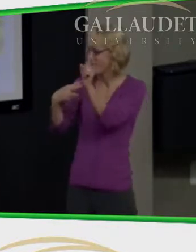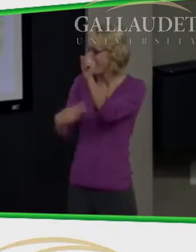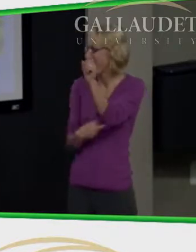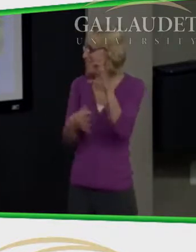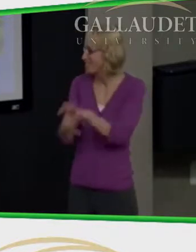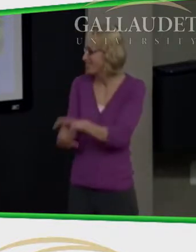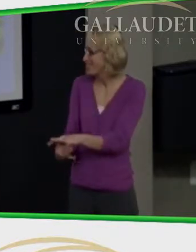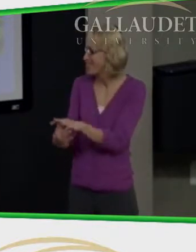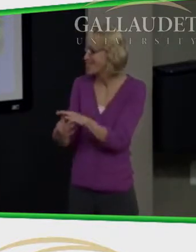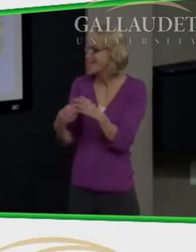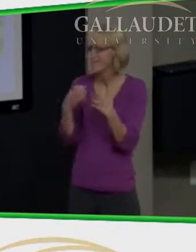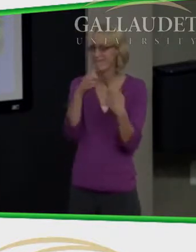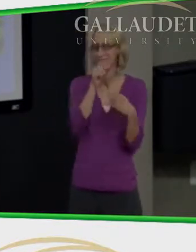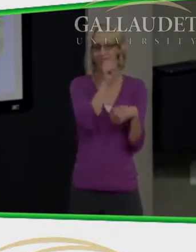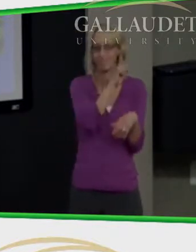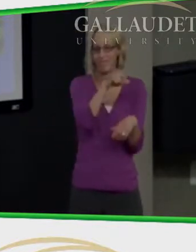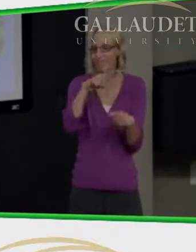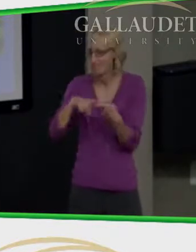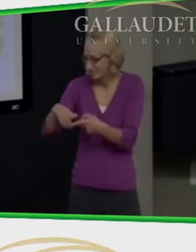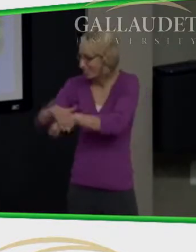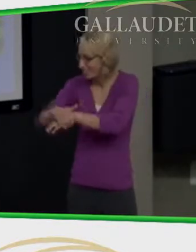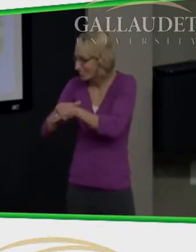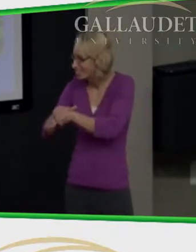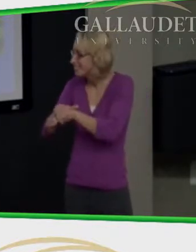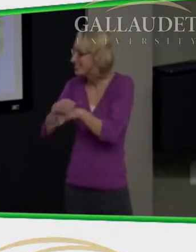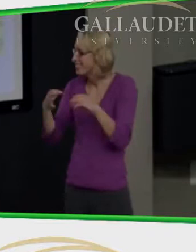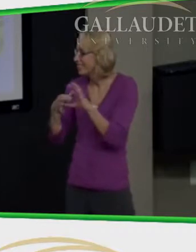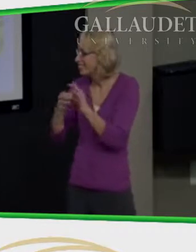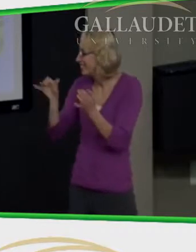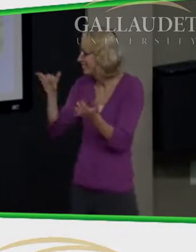in ASL. And so we have to bridge those